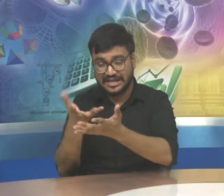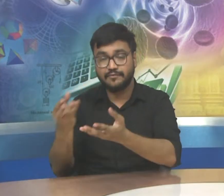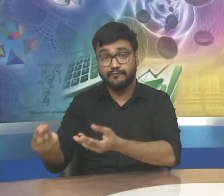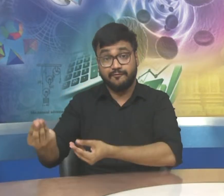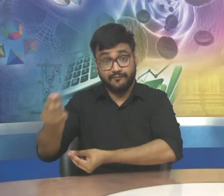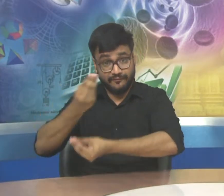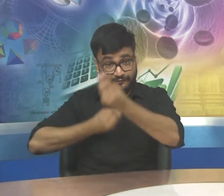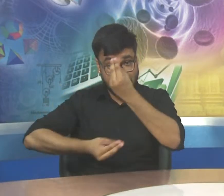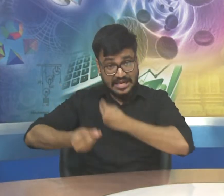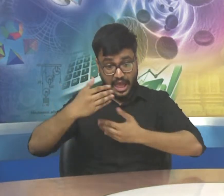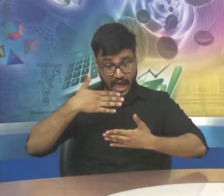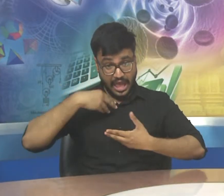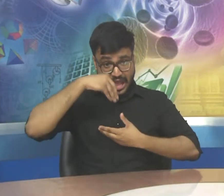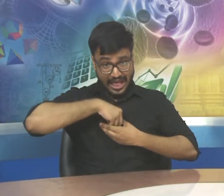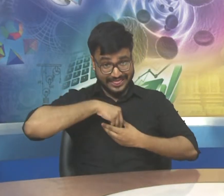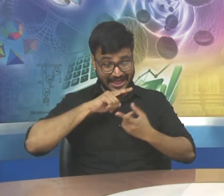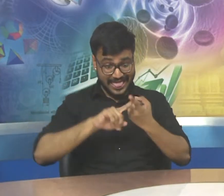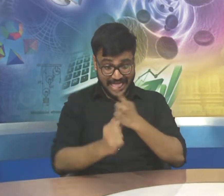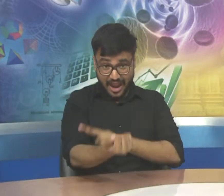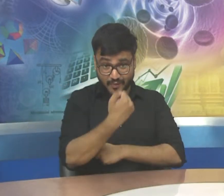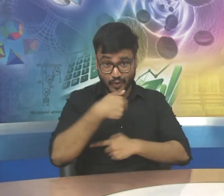But if there is no energy,